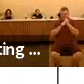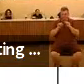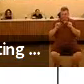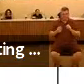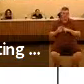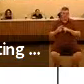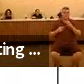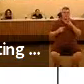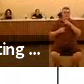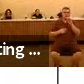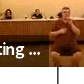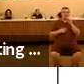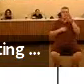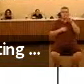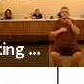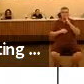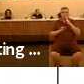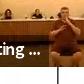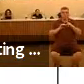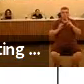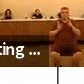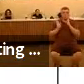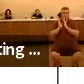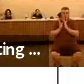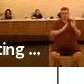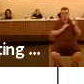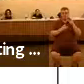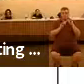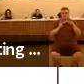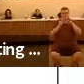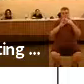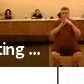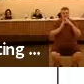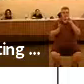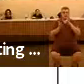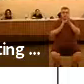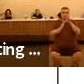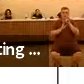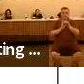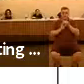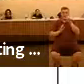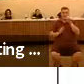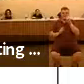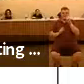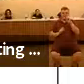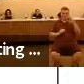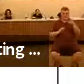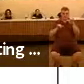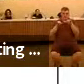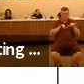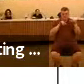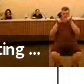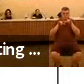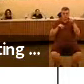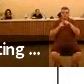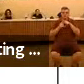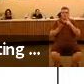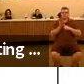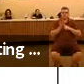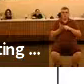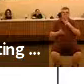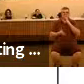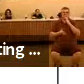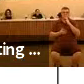Comprehensive stormwater management report was prepared per town and New York State DEC standards to address water quality